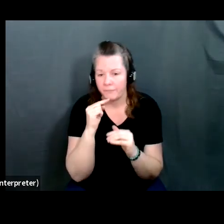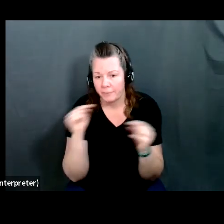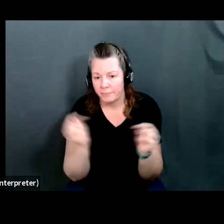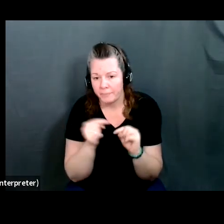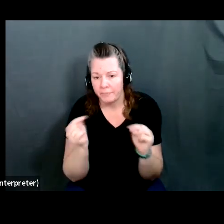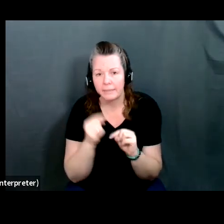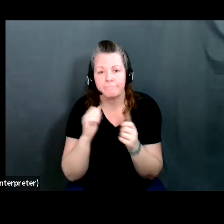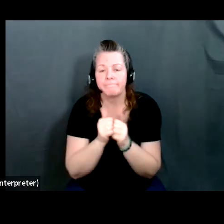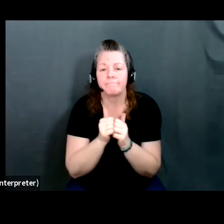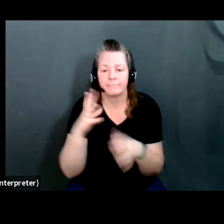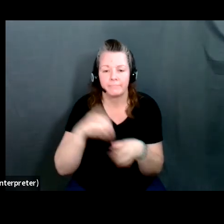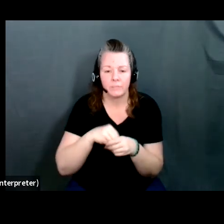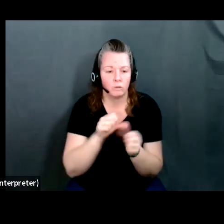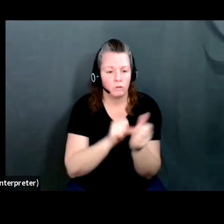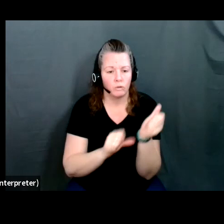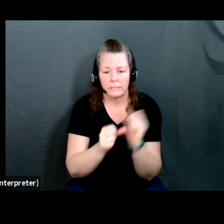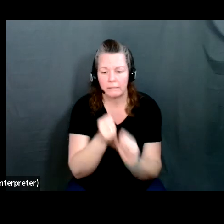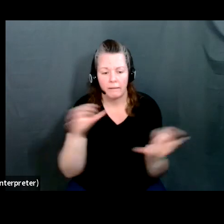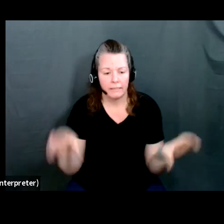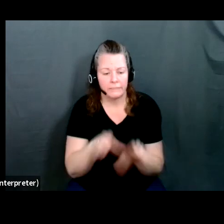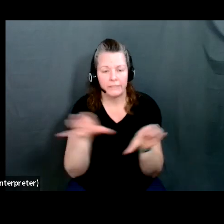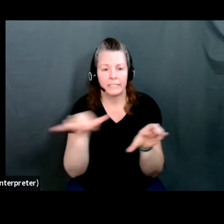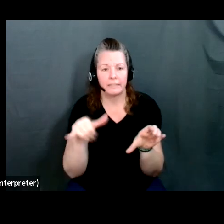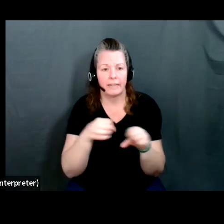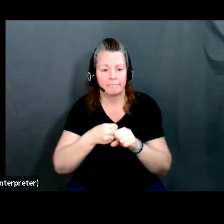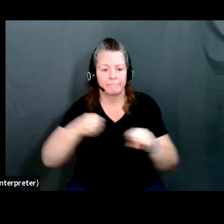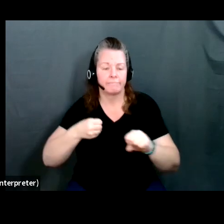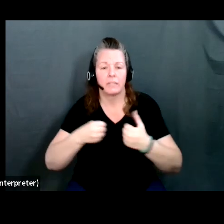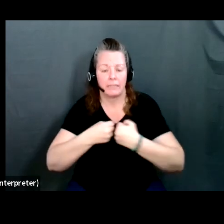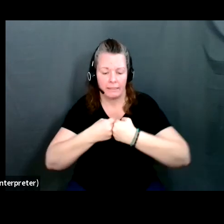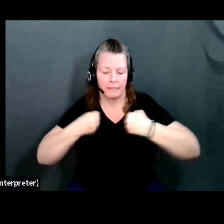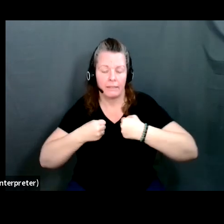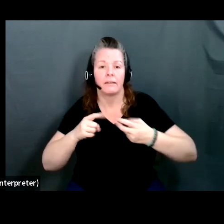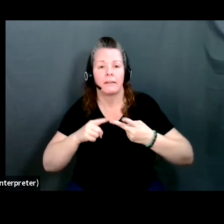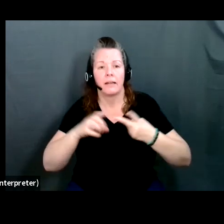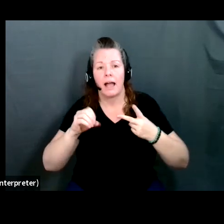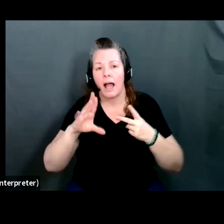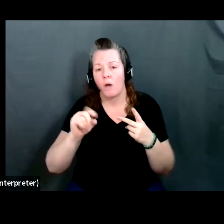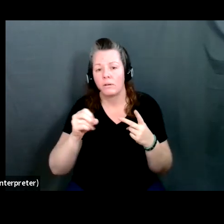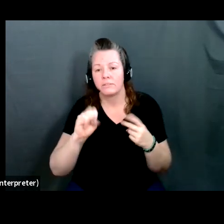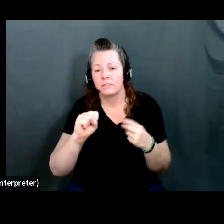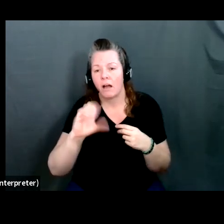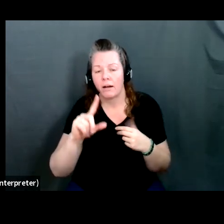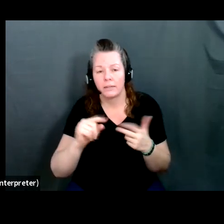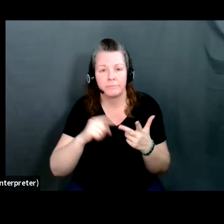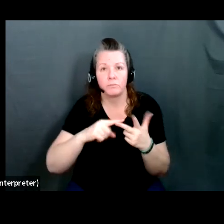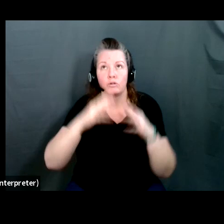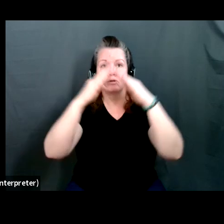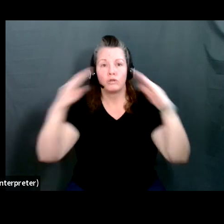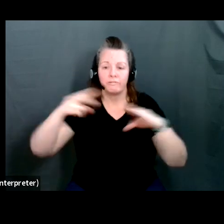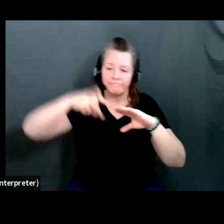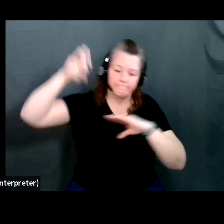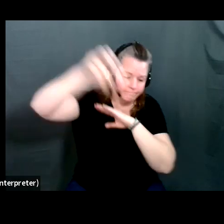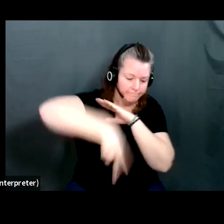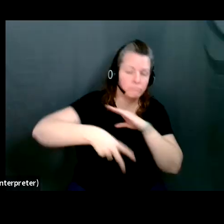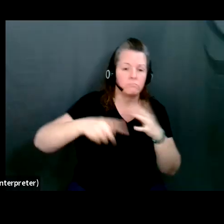in suicidal activities such as dislocating joints out of sockets, jumping from rooftops, and or participating